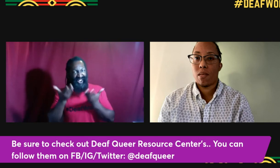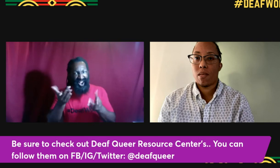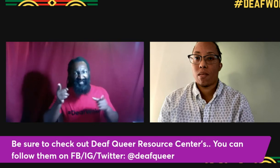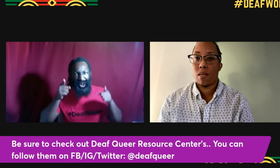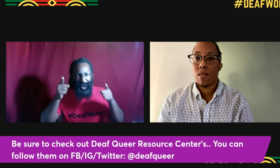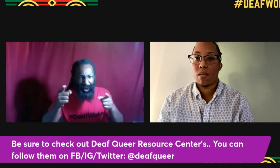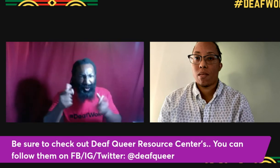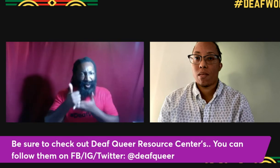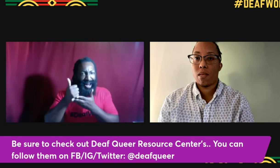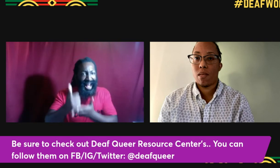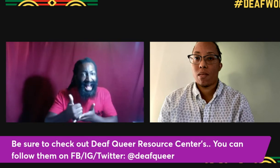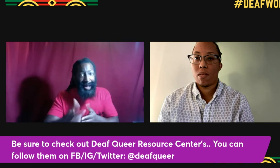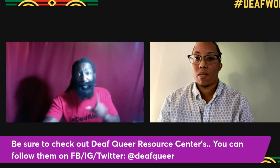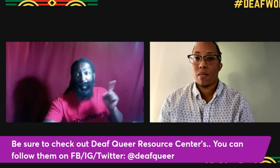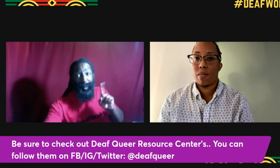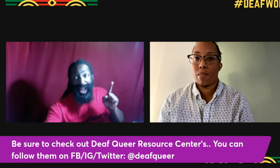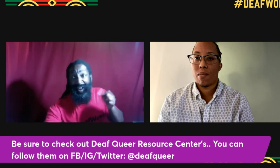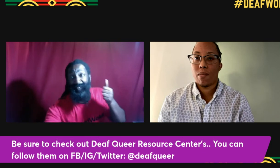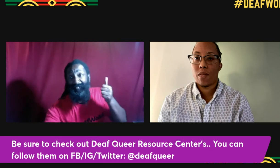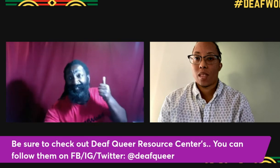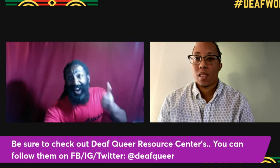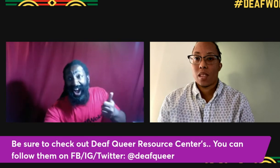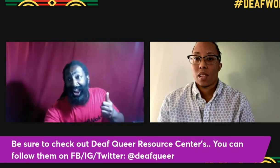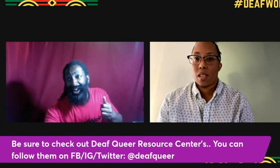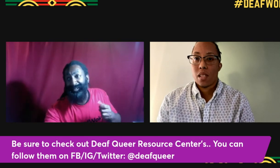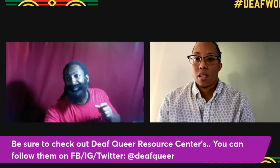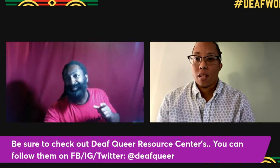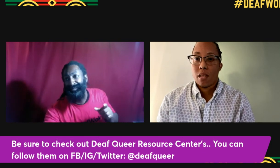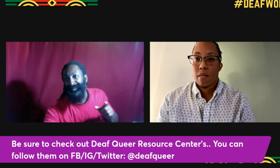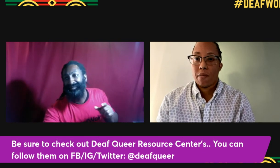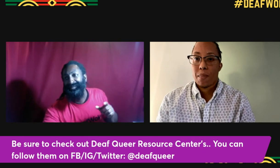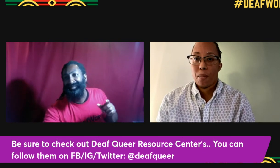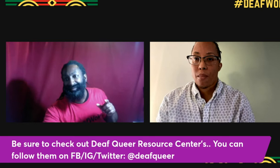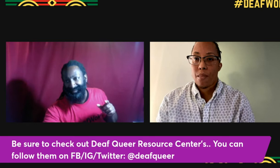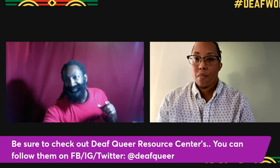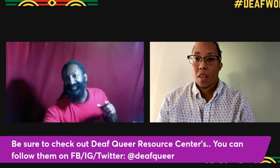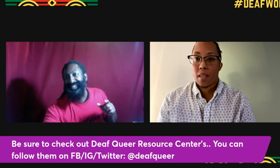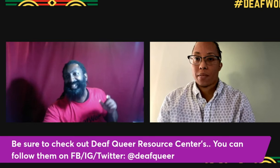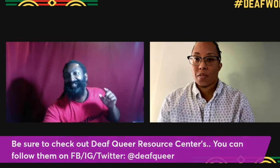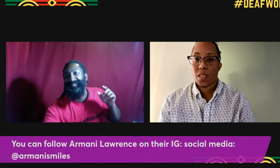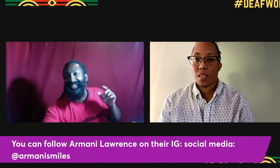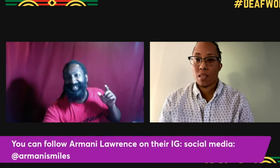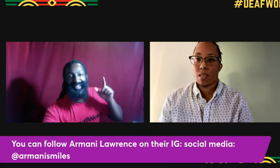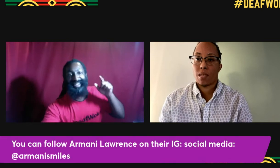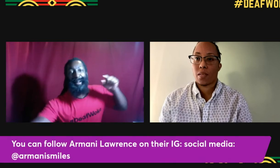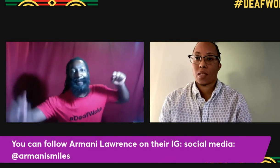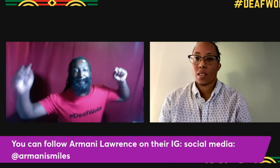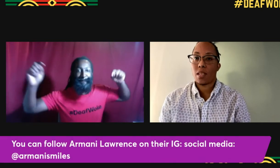resource. Now you can find them at Deaf Queer. You can reach out to Armani.